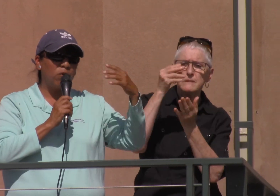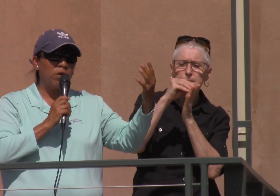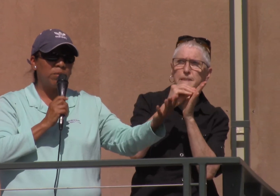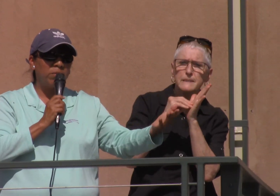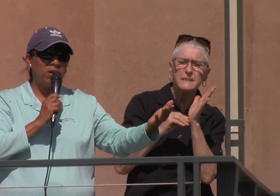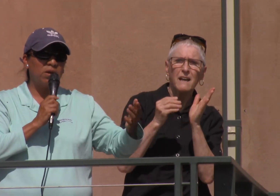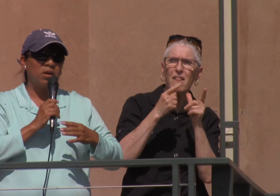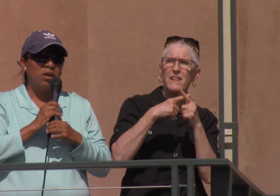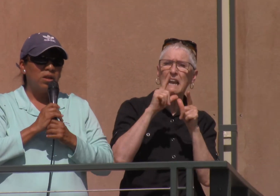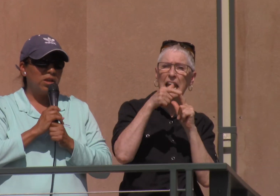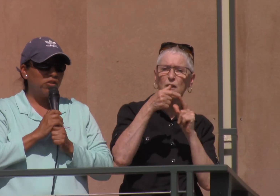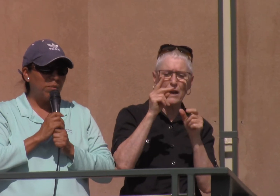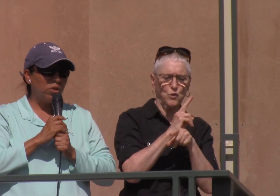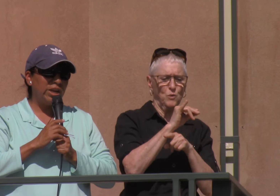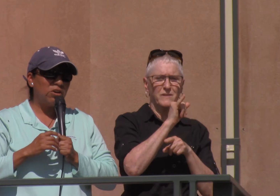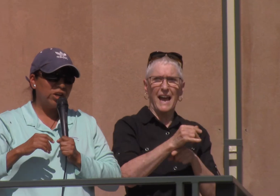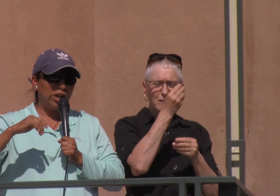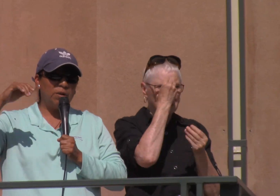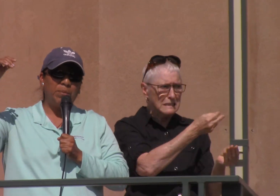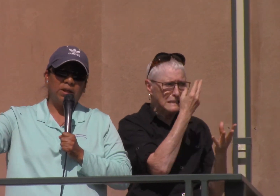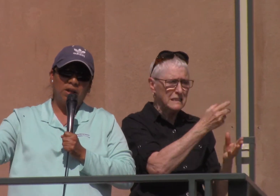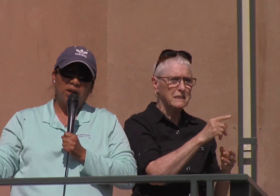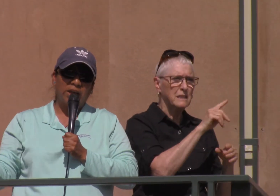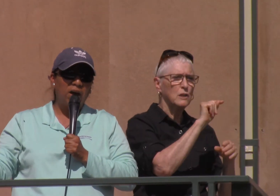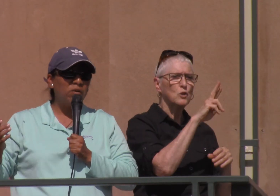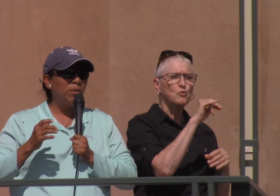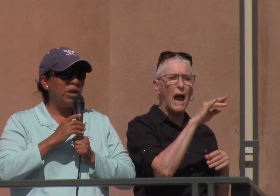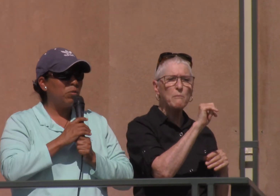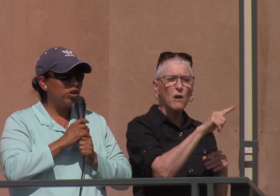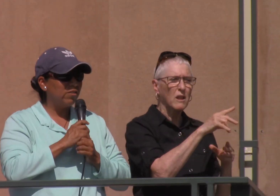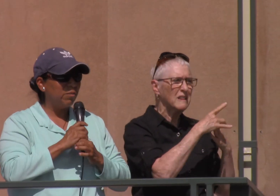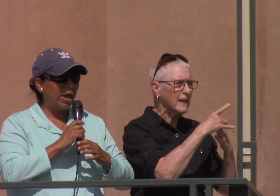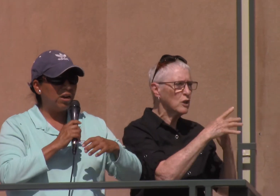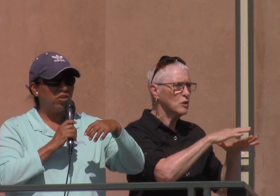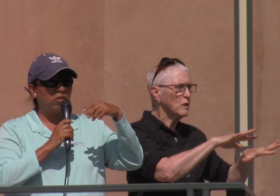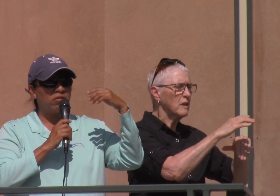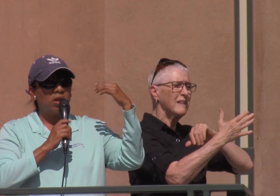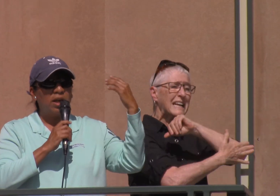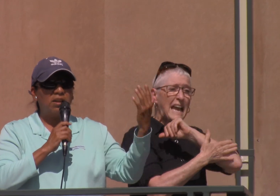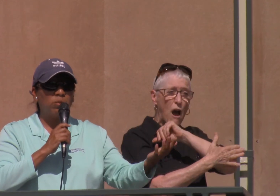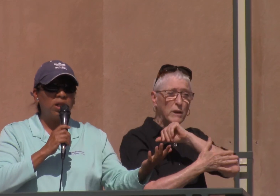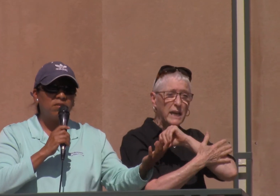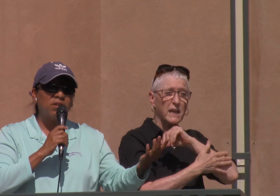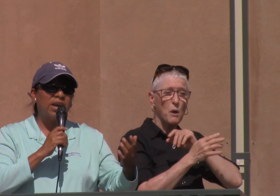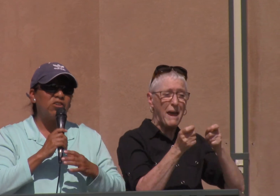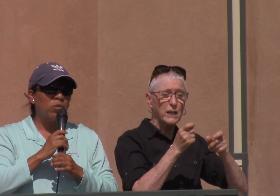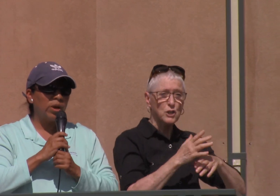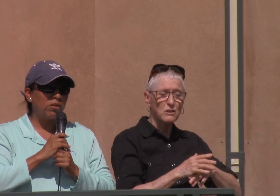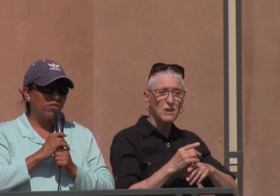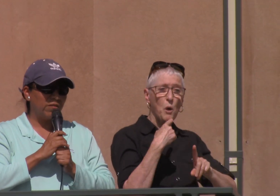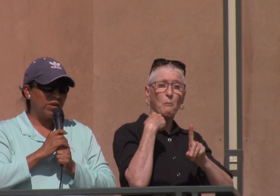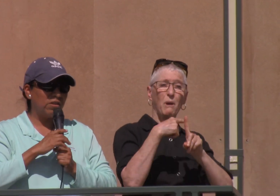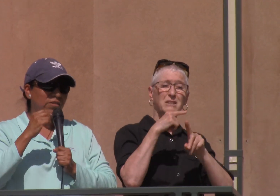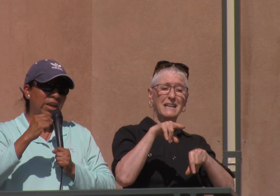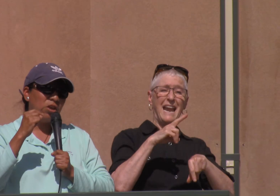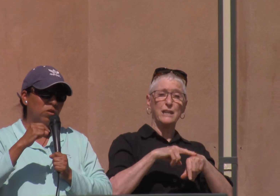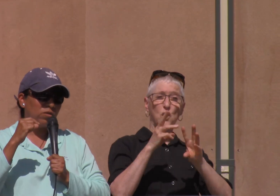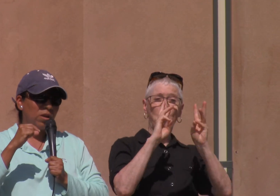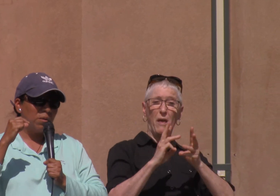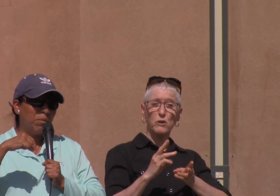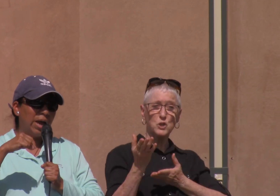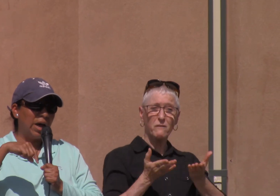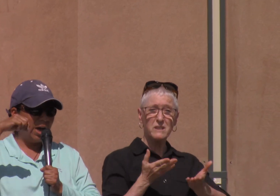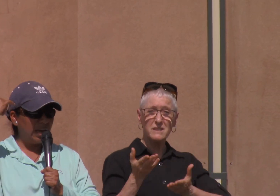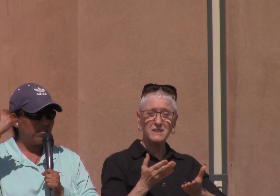help inform the tribal leadership and the county emergency managers, as well as the National Weather Service, because they